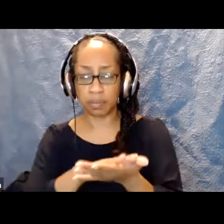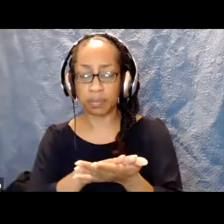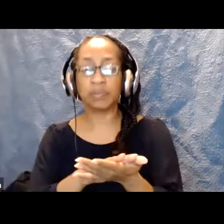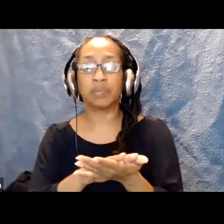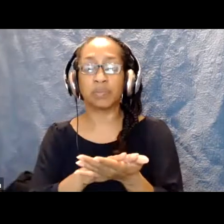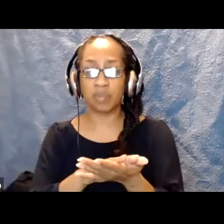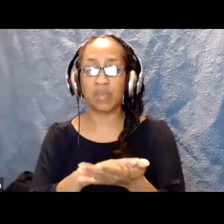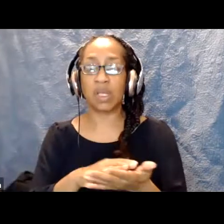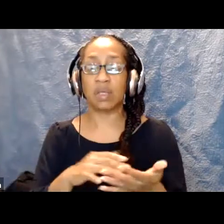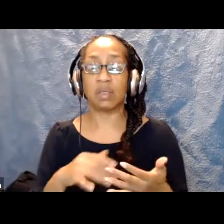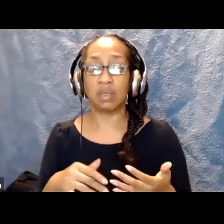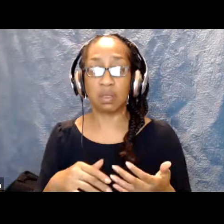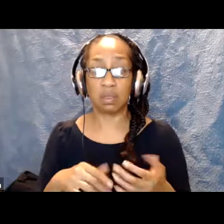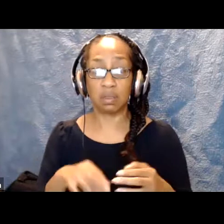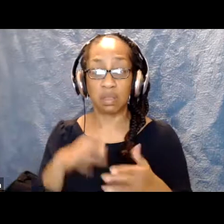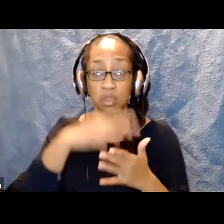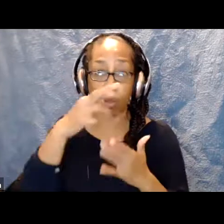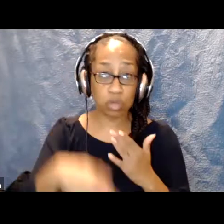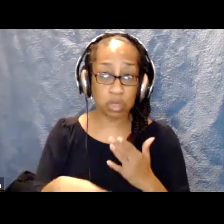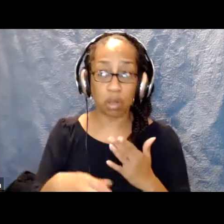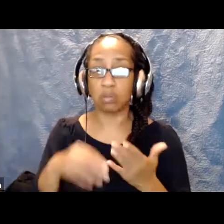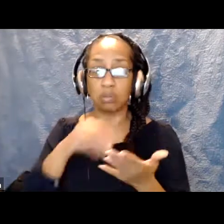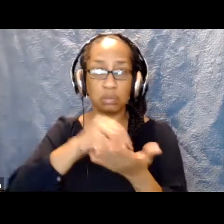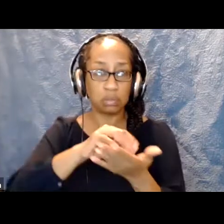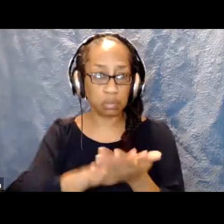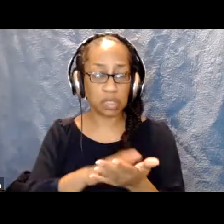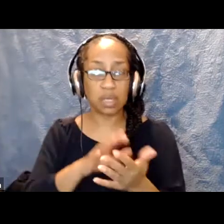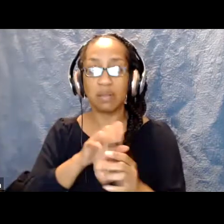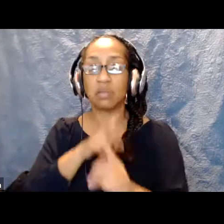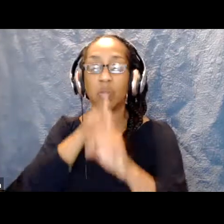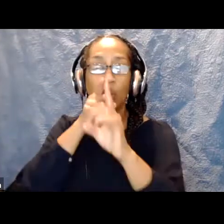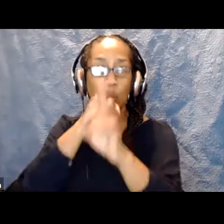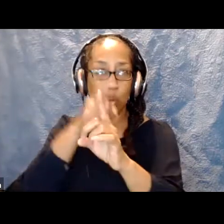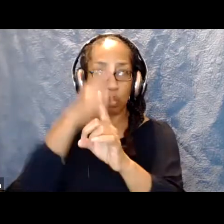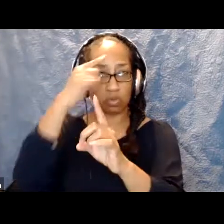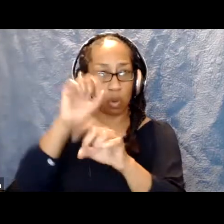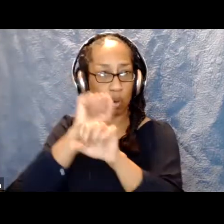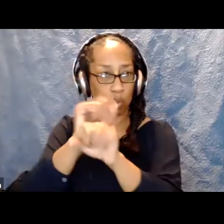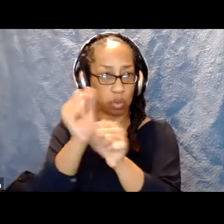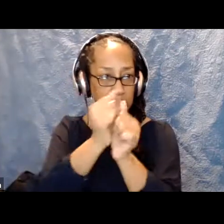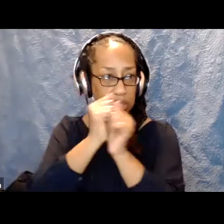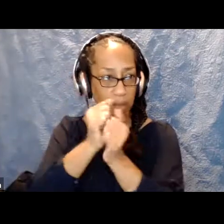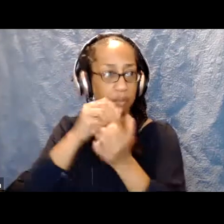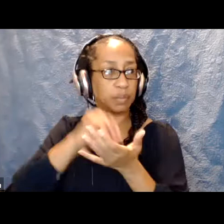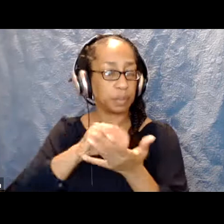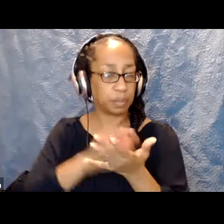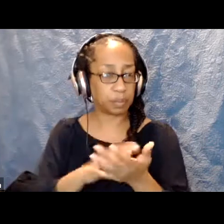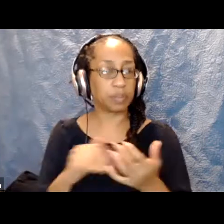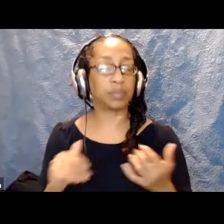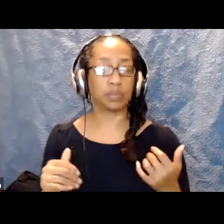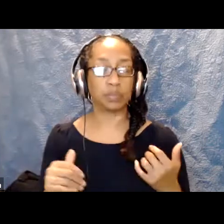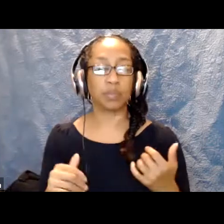the results and objectives we have for our work together. Those